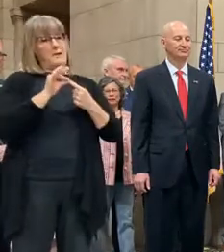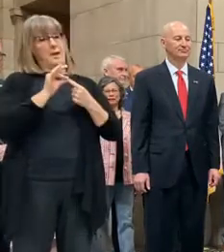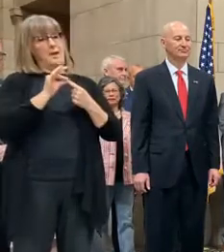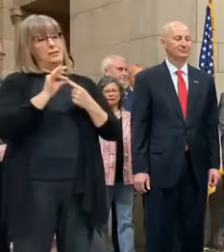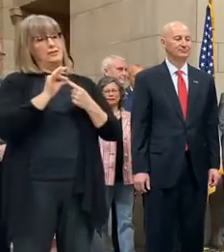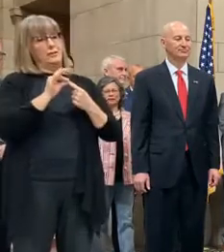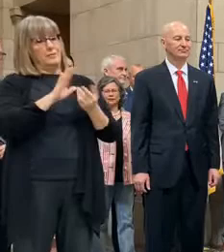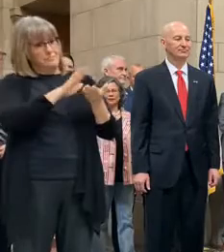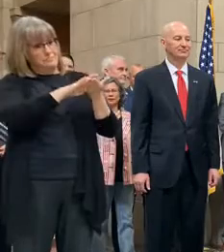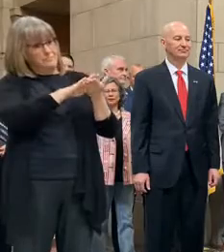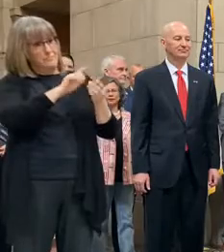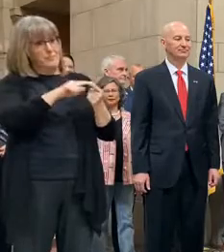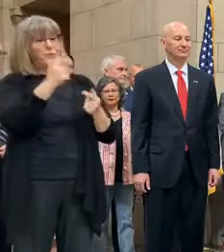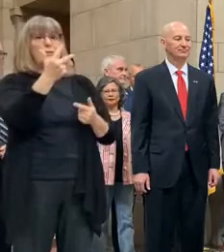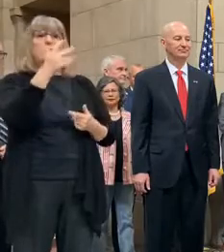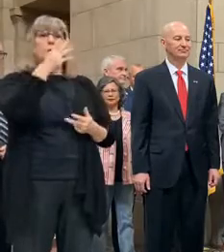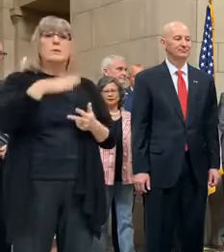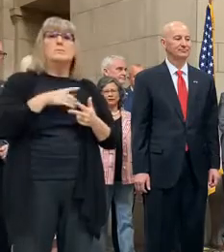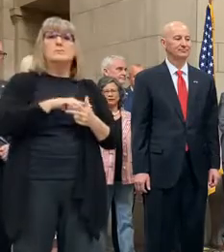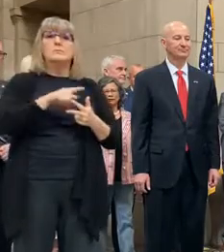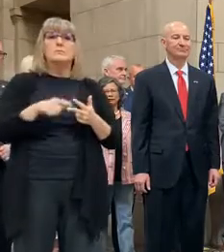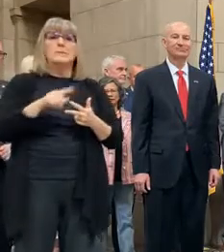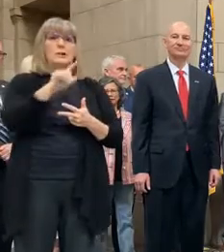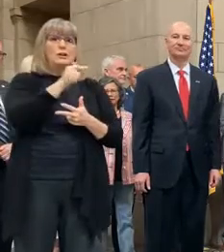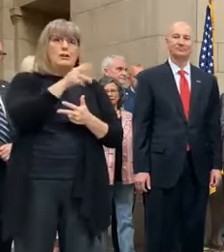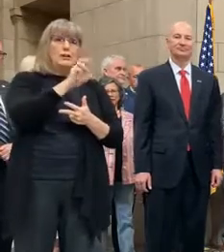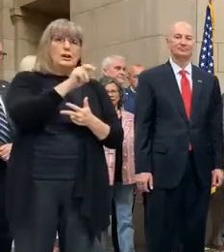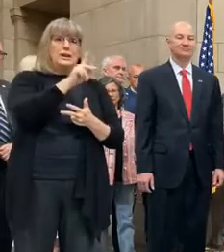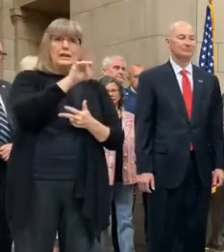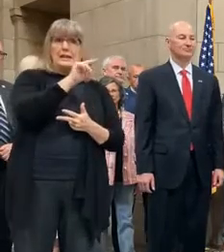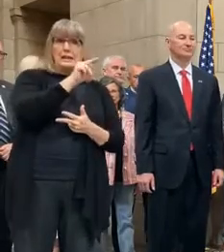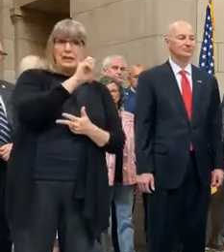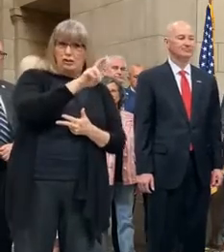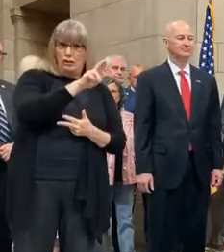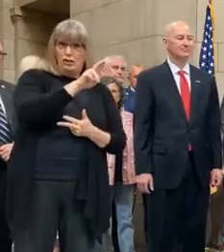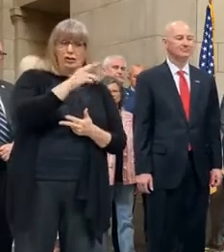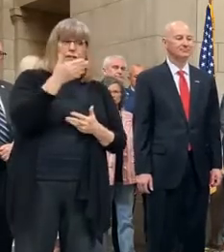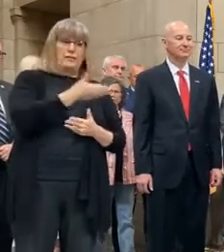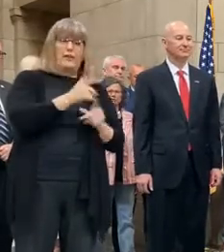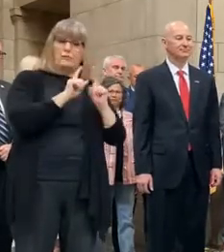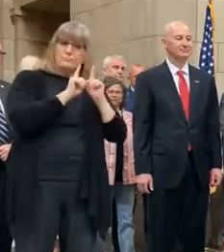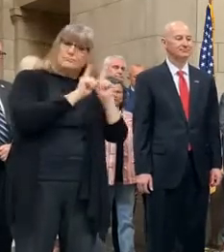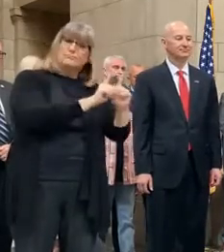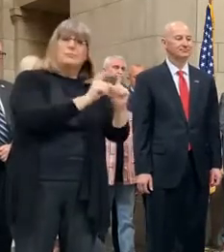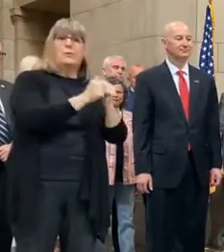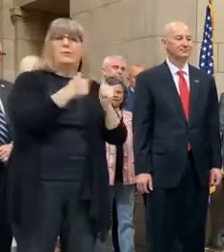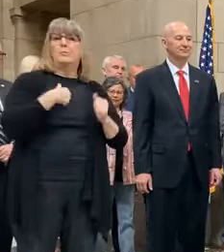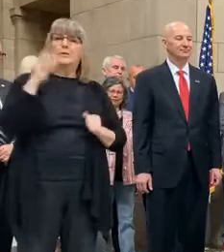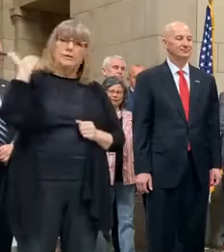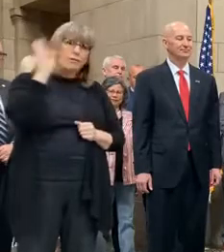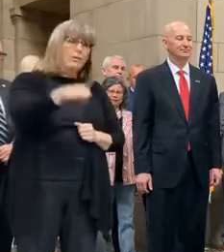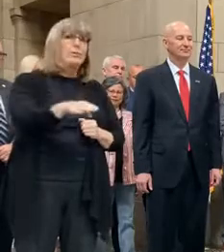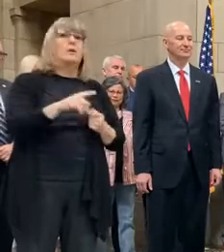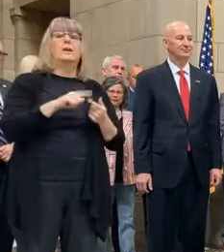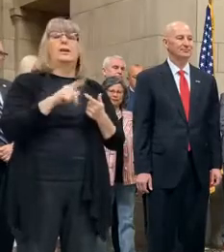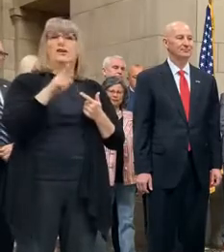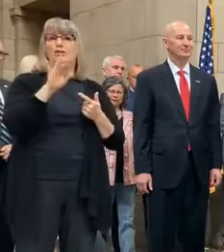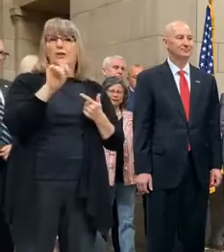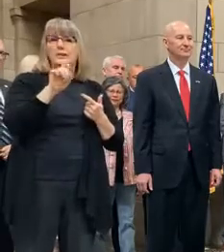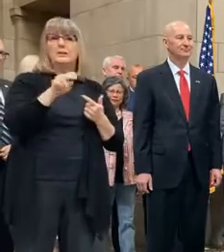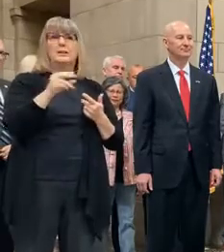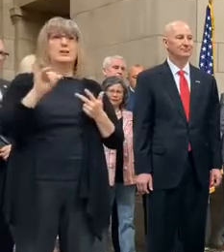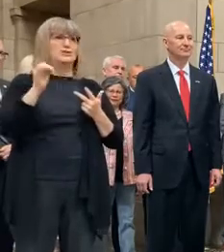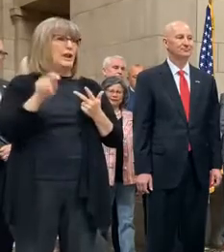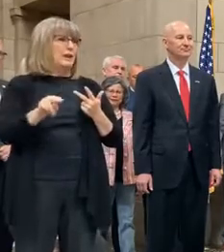especially give a shout out to 3 women, Lauren Kittner, who was there with me every step of the way, and Kristen,